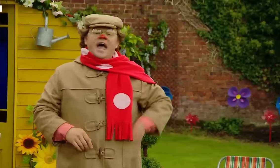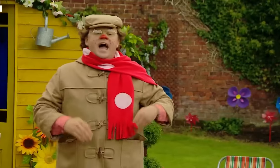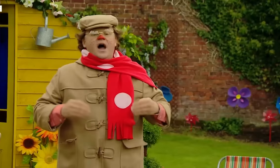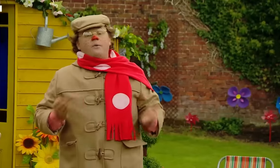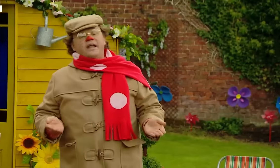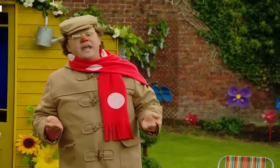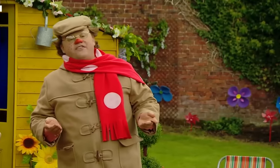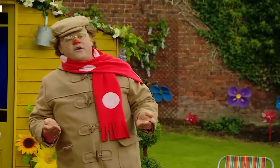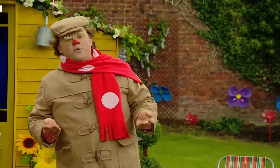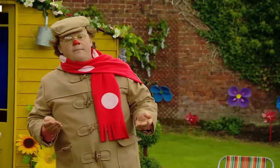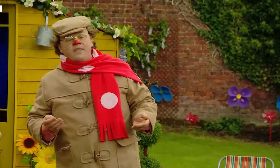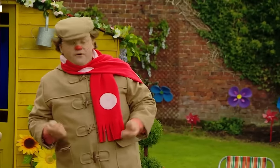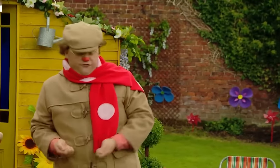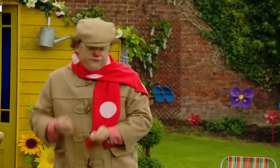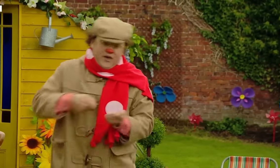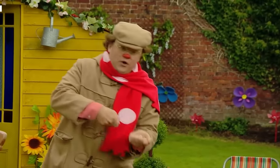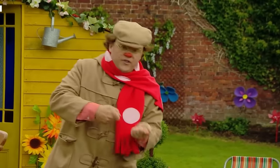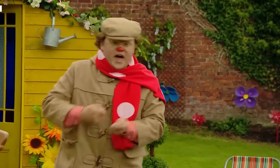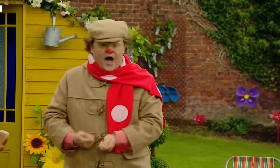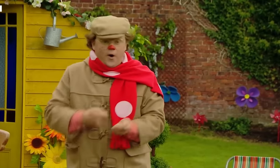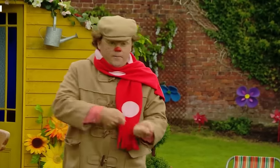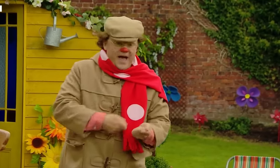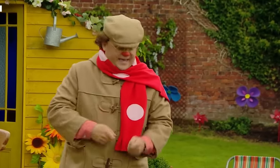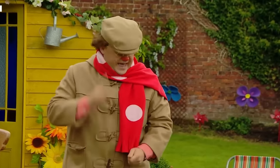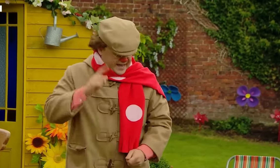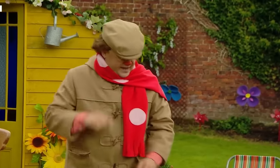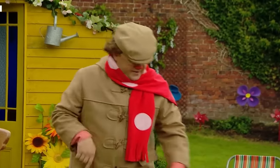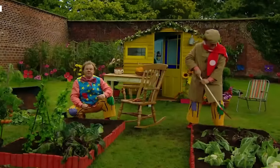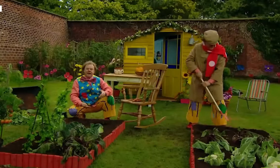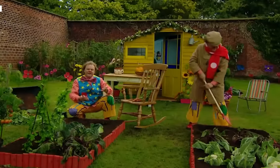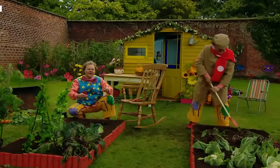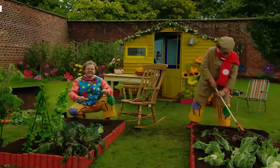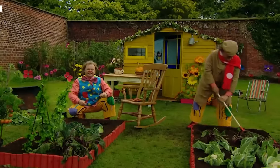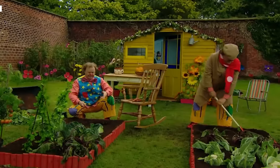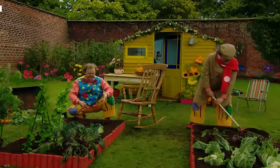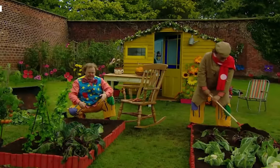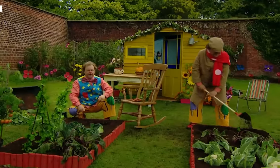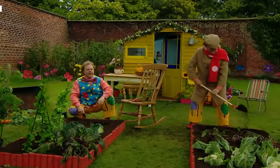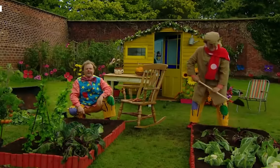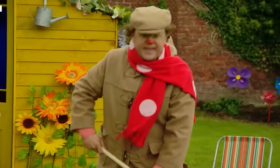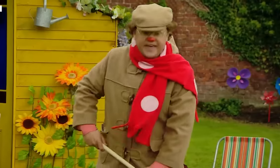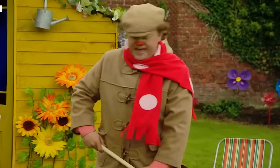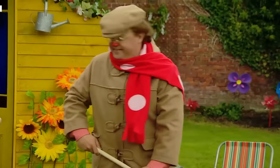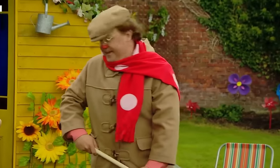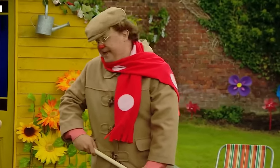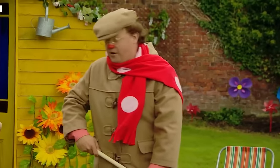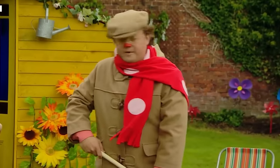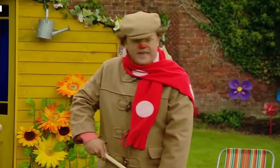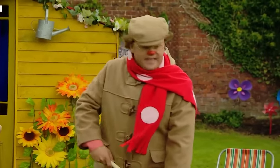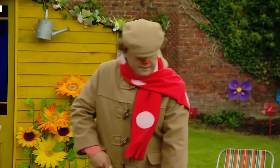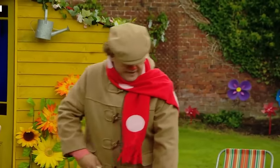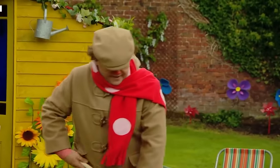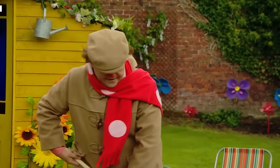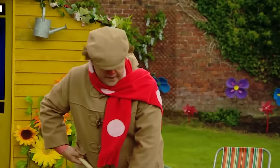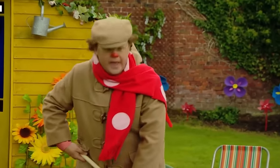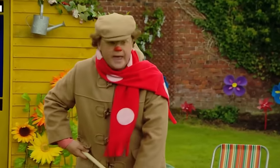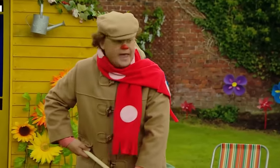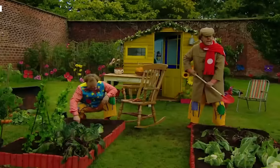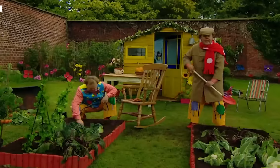Now, we need to fill the hole back in. But I've only just dug... Oh, wait. That's it, get on with it. There we are.